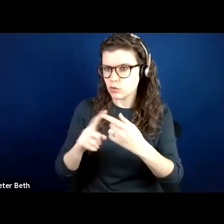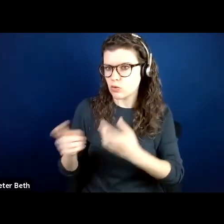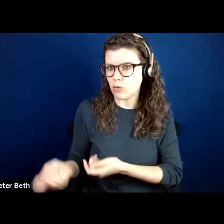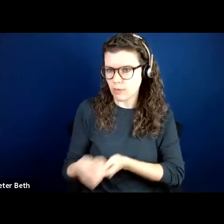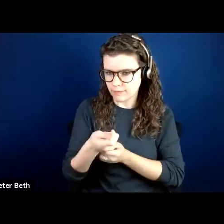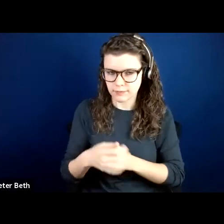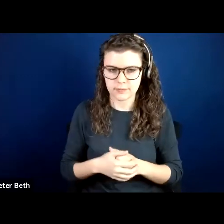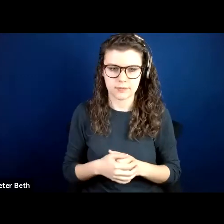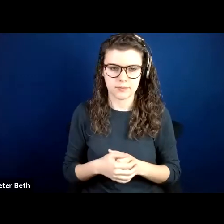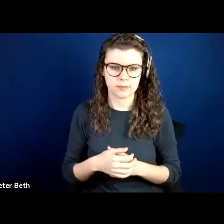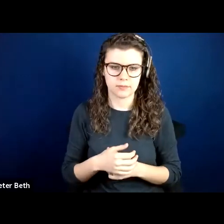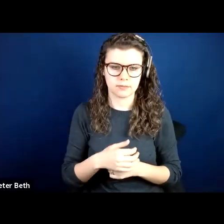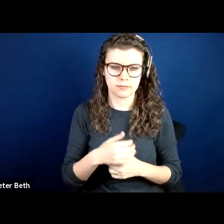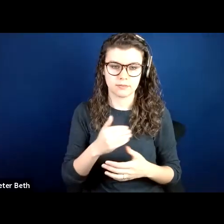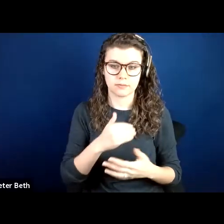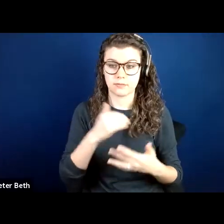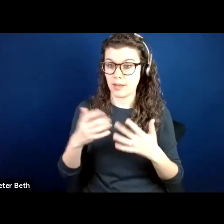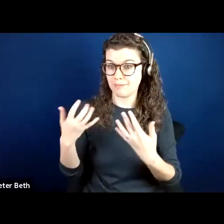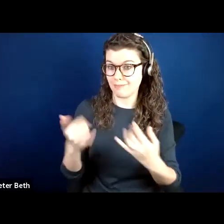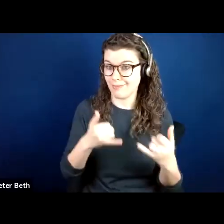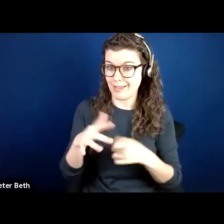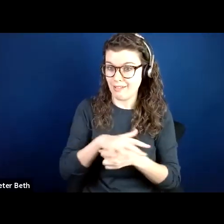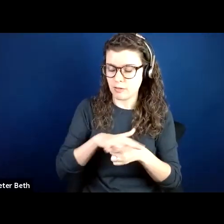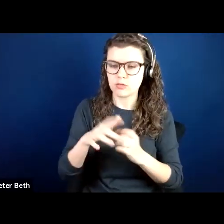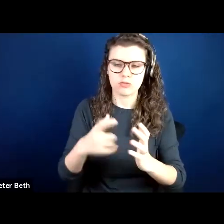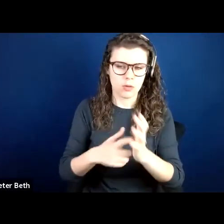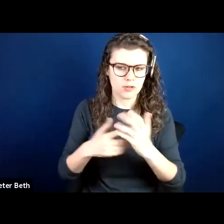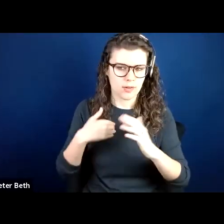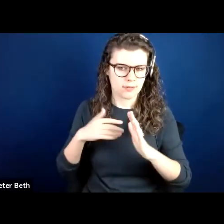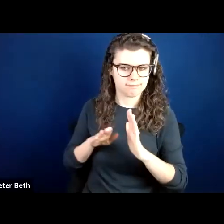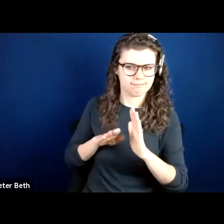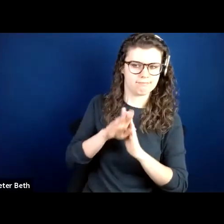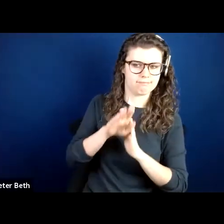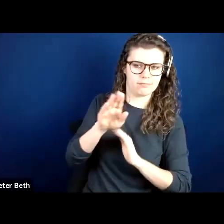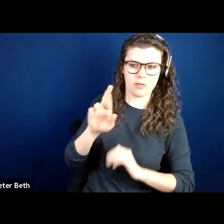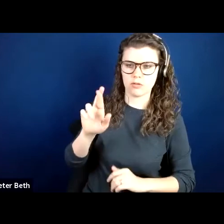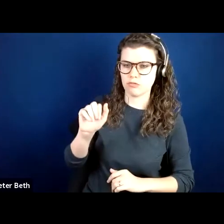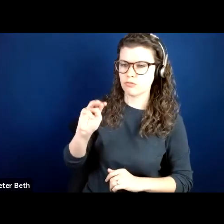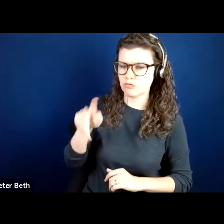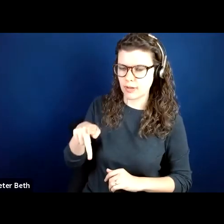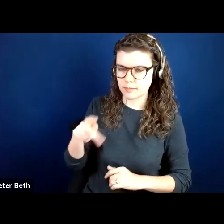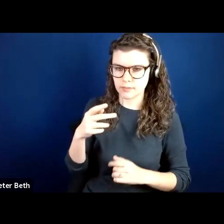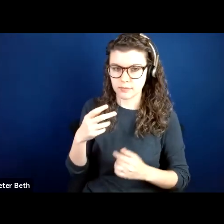ramp, and that is determined by the number of elevated play components that are